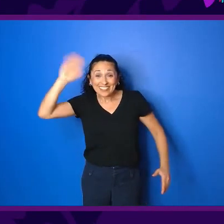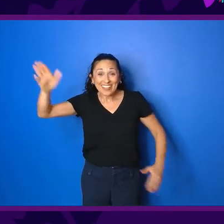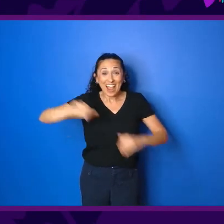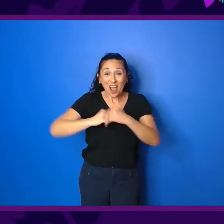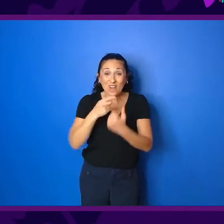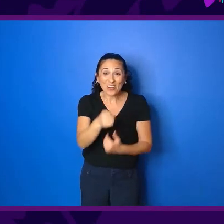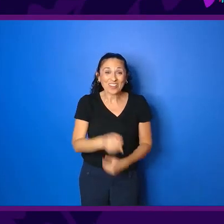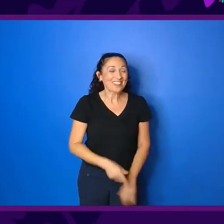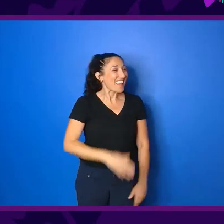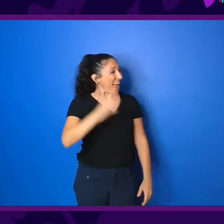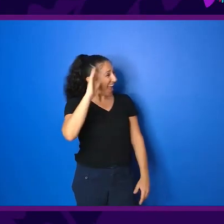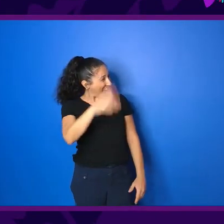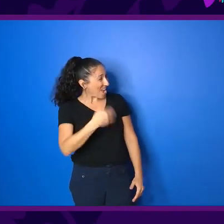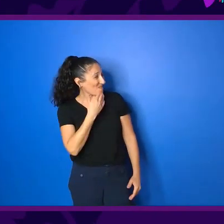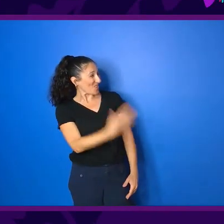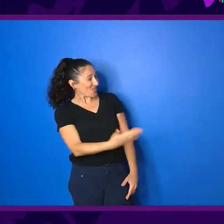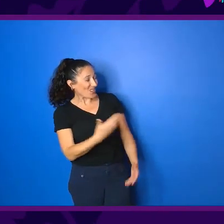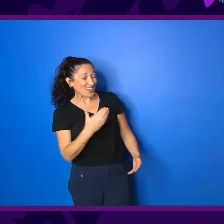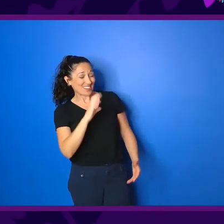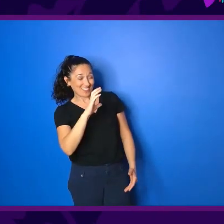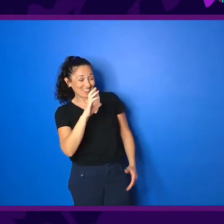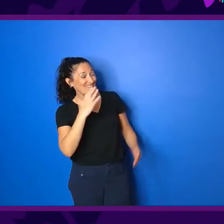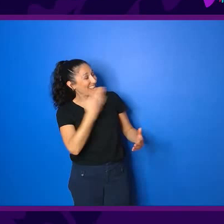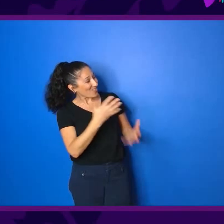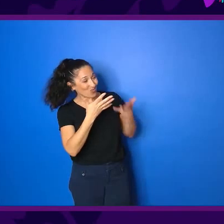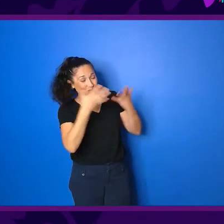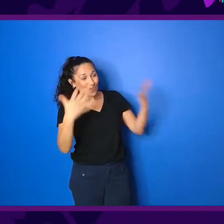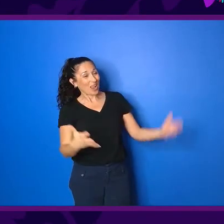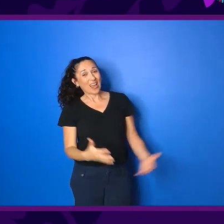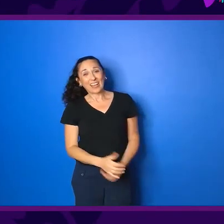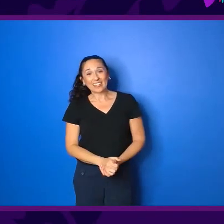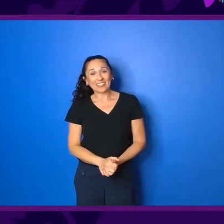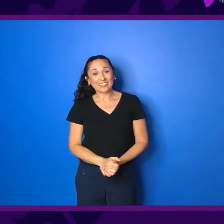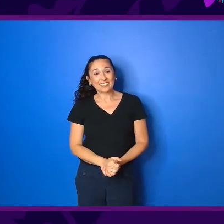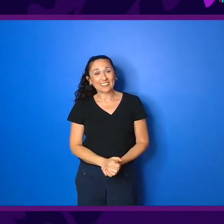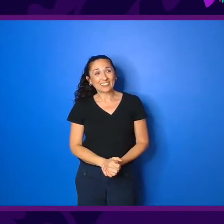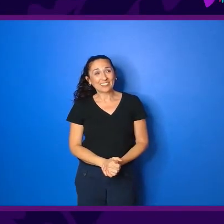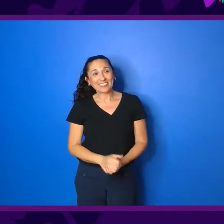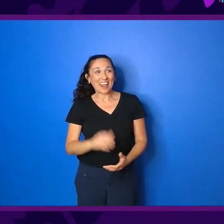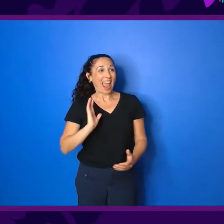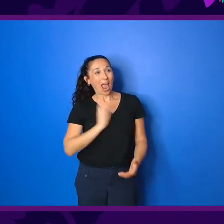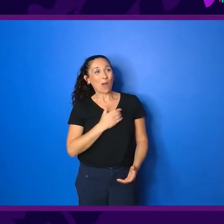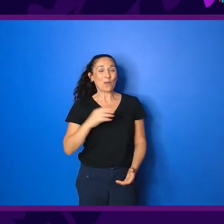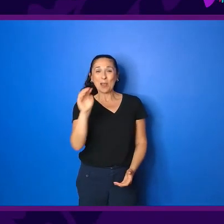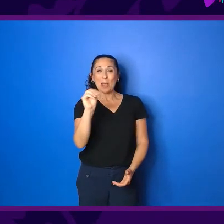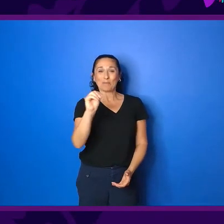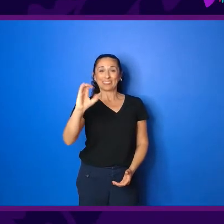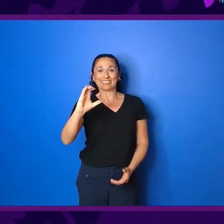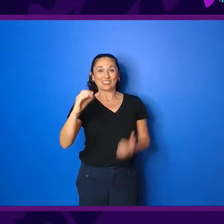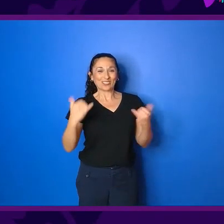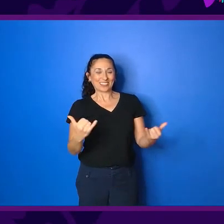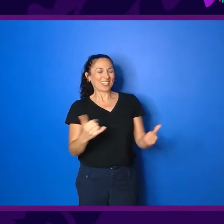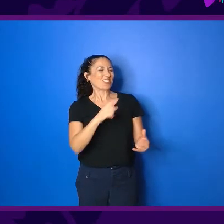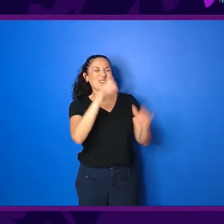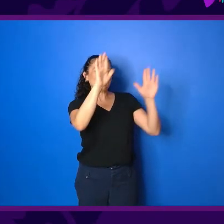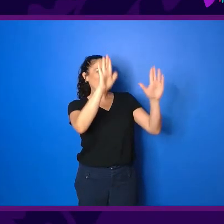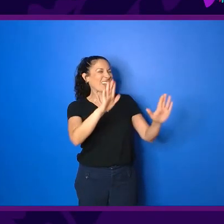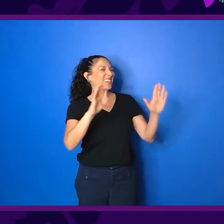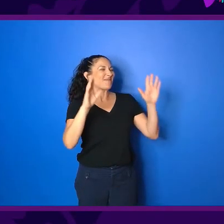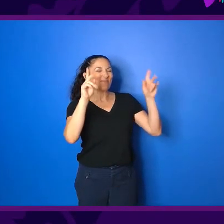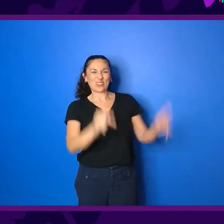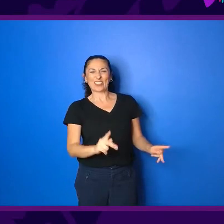I'm fine, Cristela. Thank you so much. Thank you so much for being our MC today. You're such a great, wonderful person. And I do want to